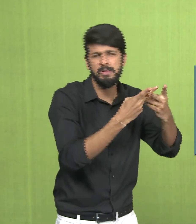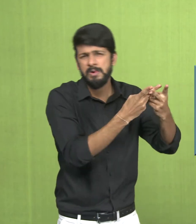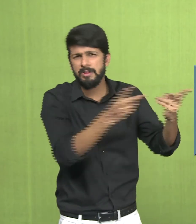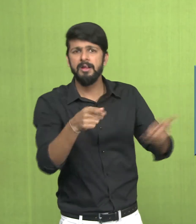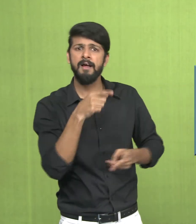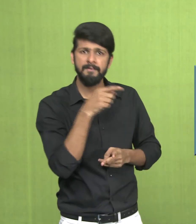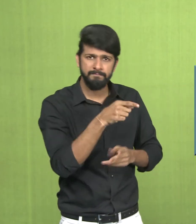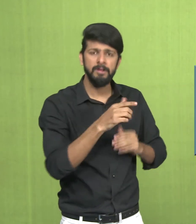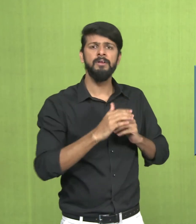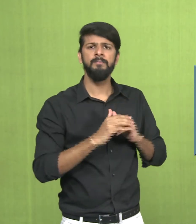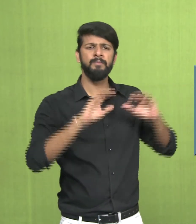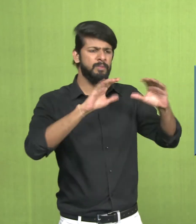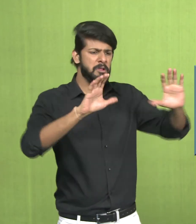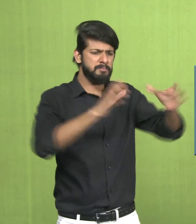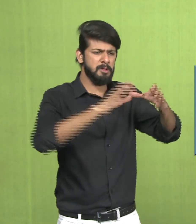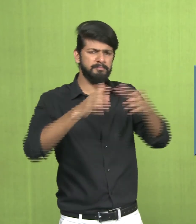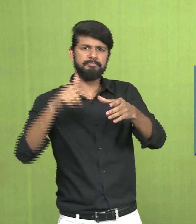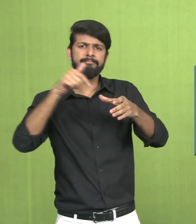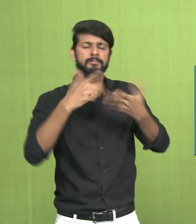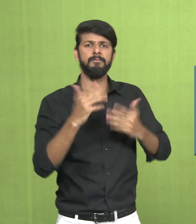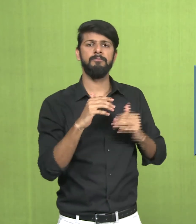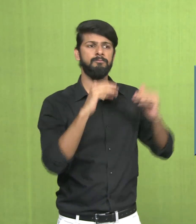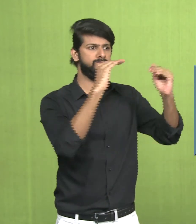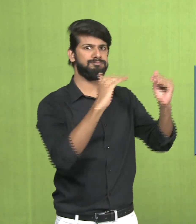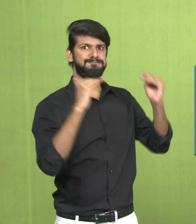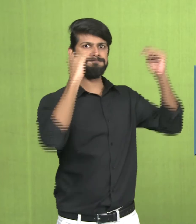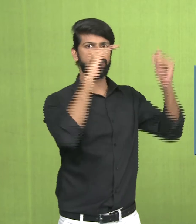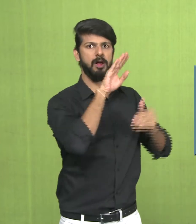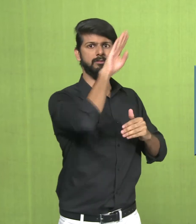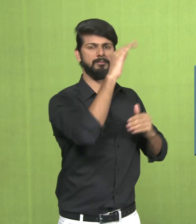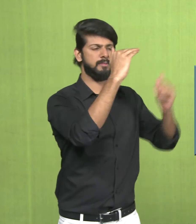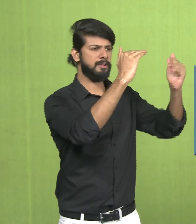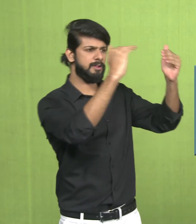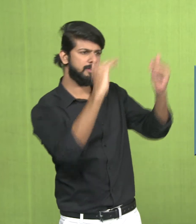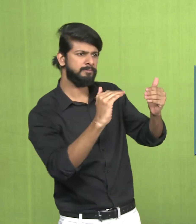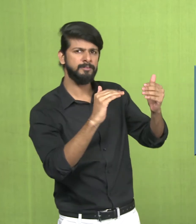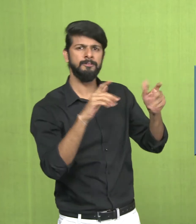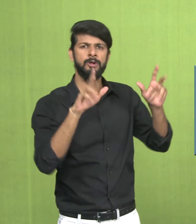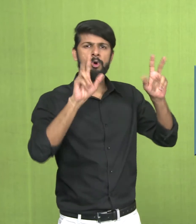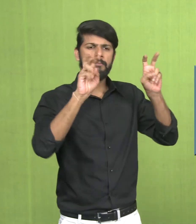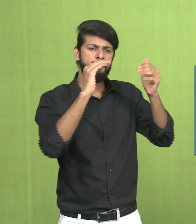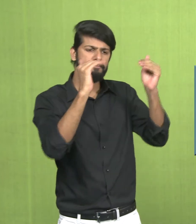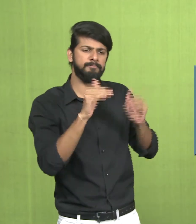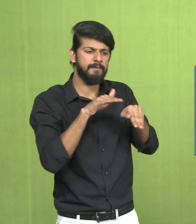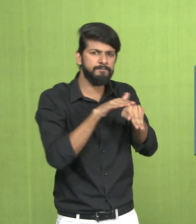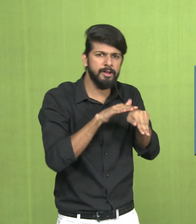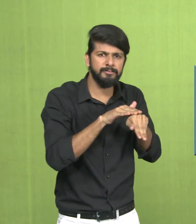and social stratification and class was already there in that society.